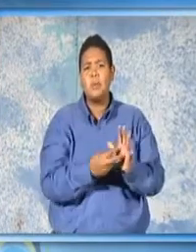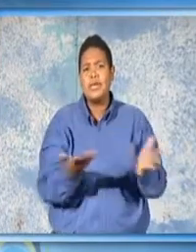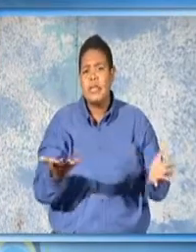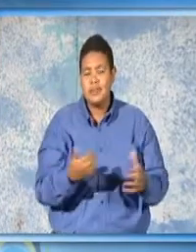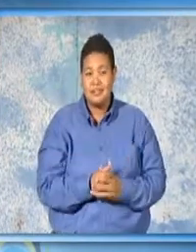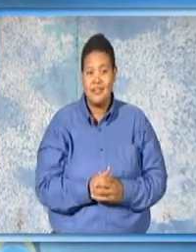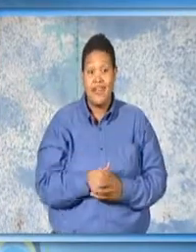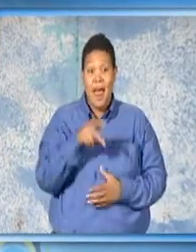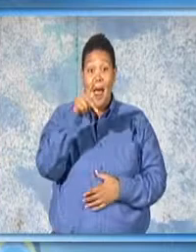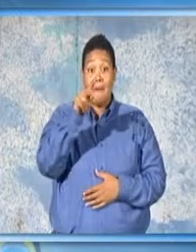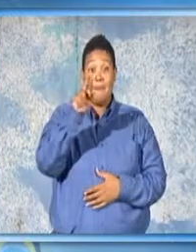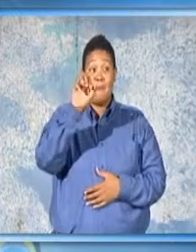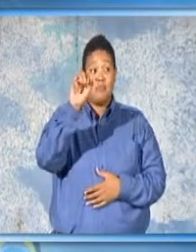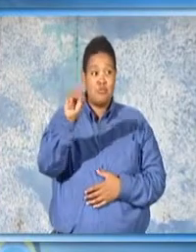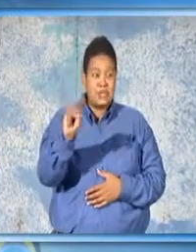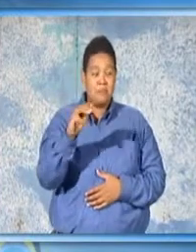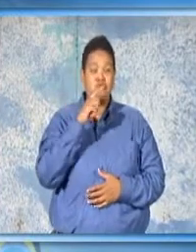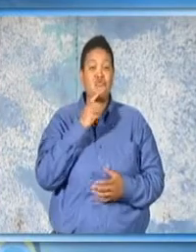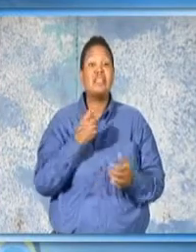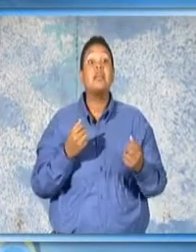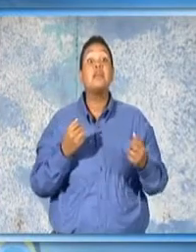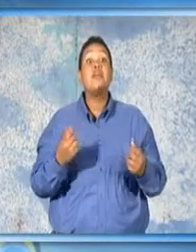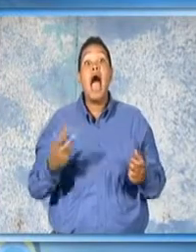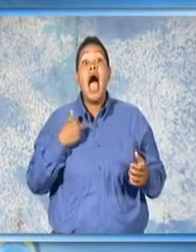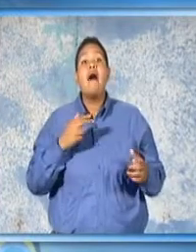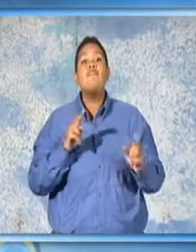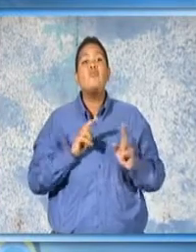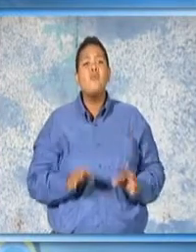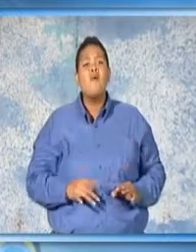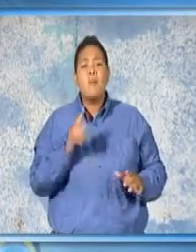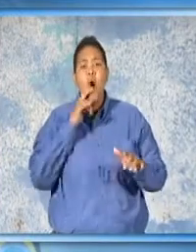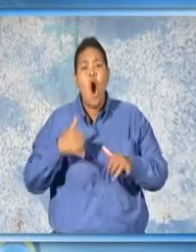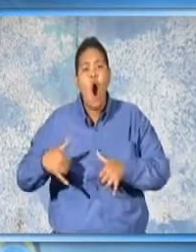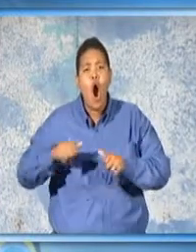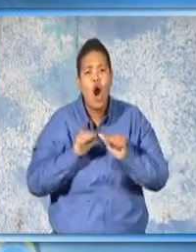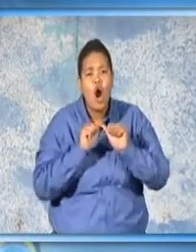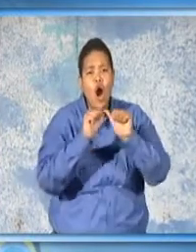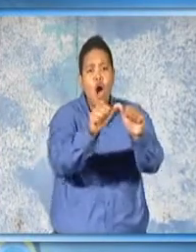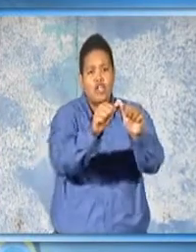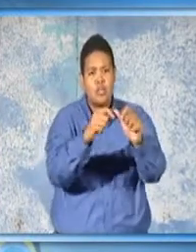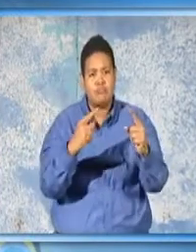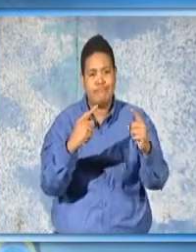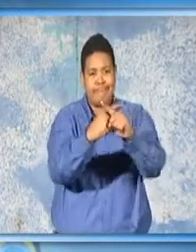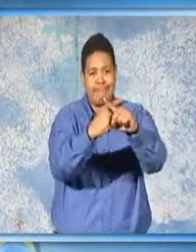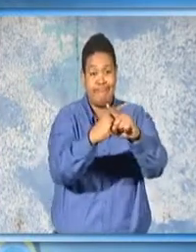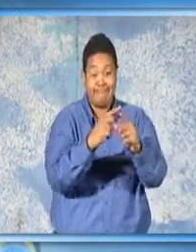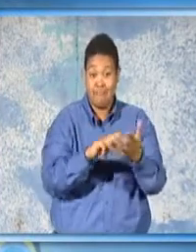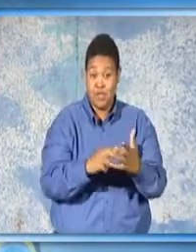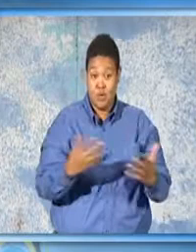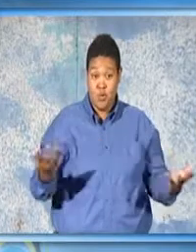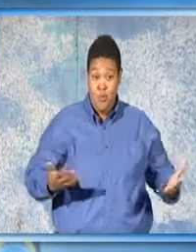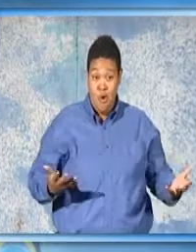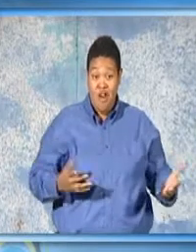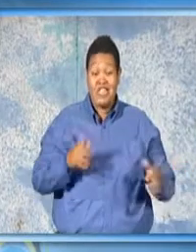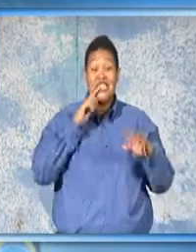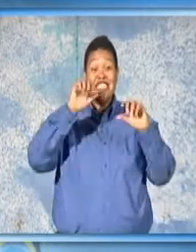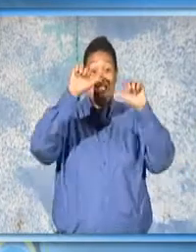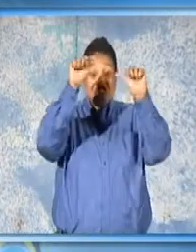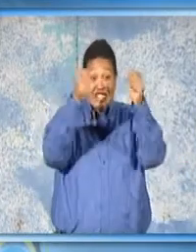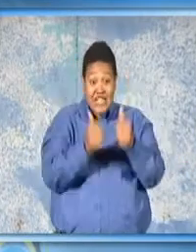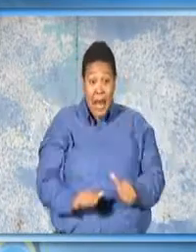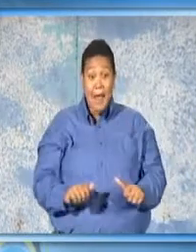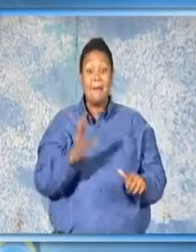A prism is a solid which has a uniform or constant cross-section. That means that the shape and size